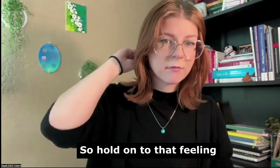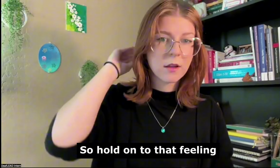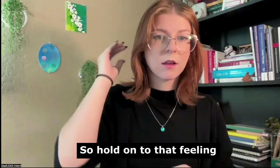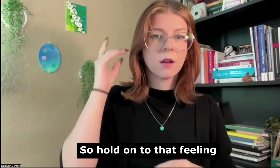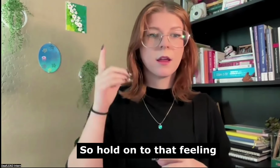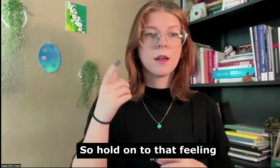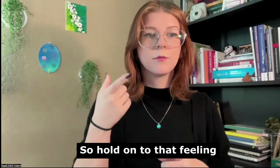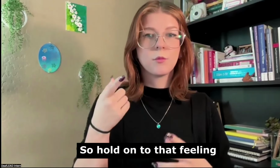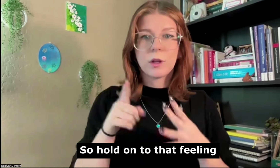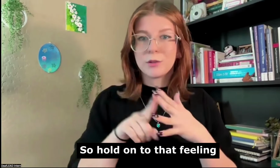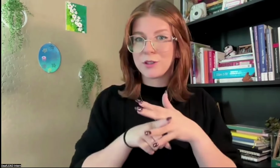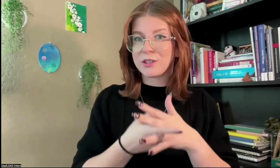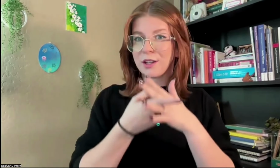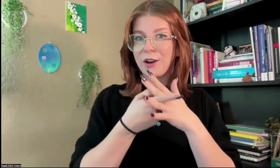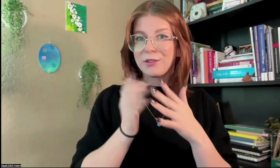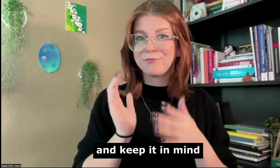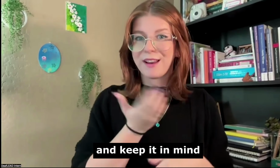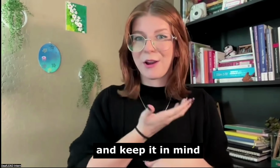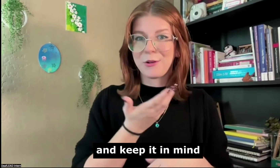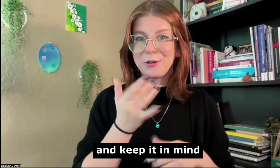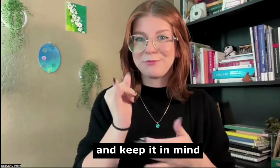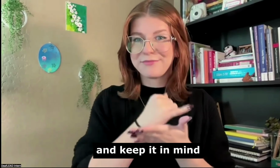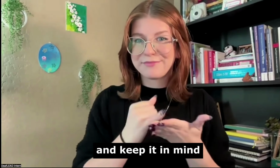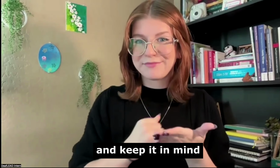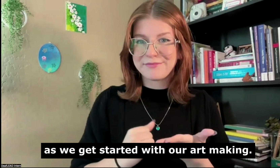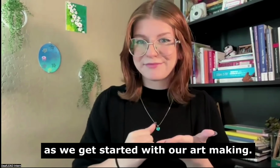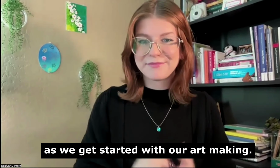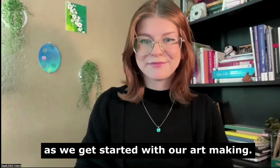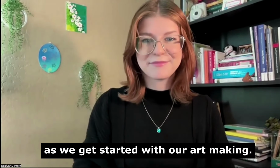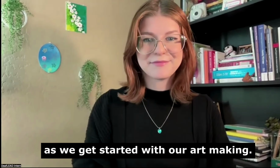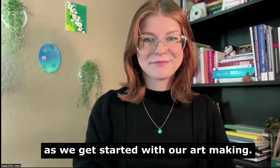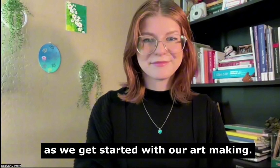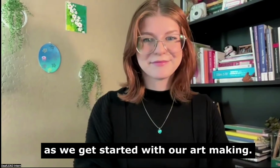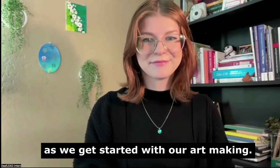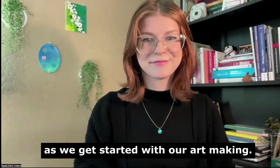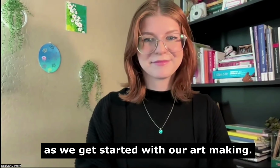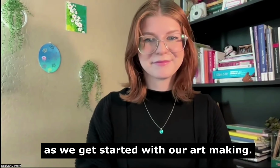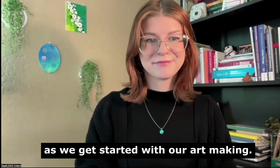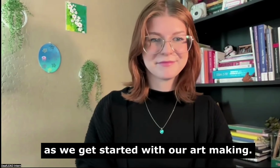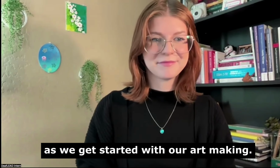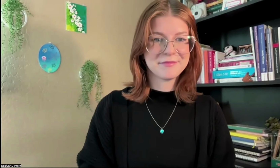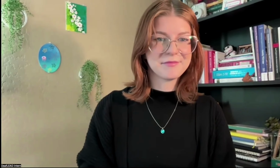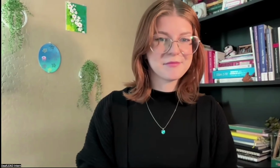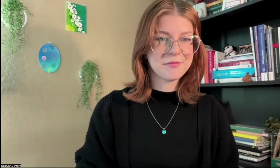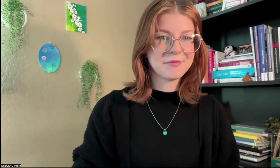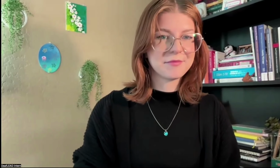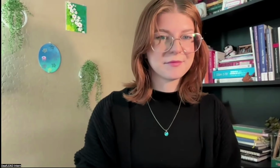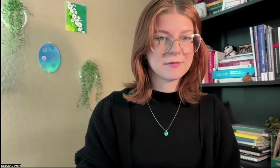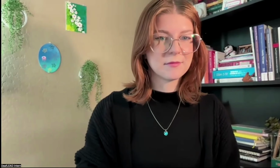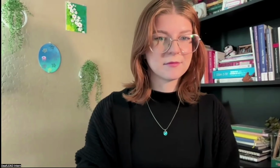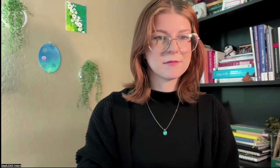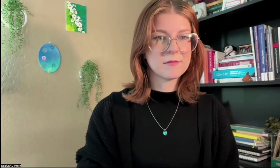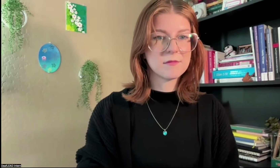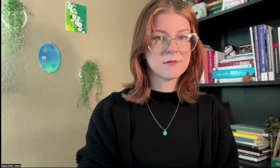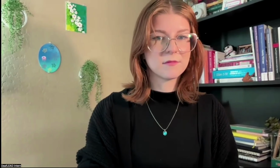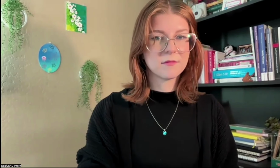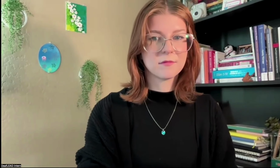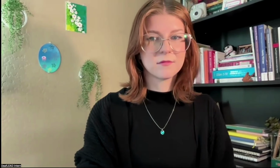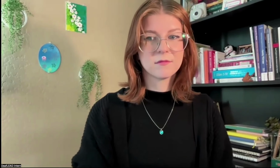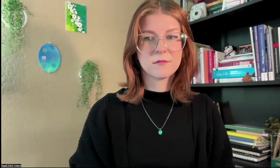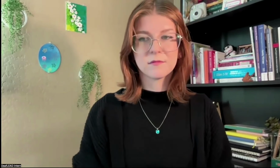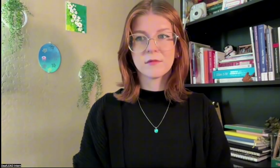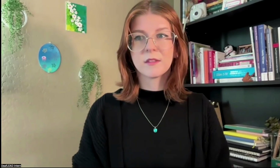So hold on to that feeling and keep it in mind as we get started with our art making.